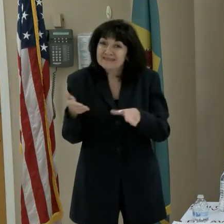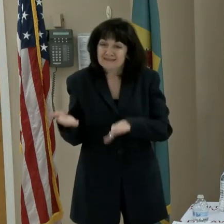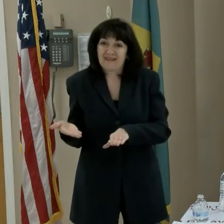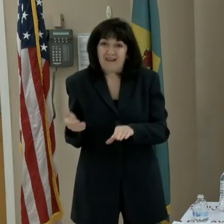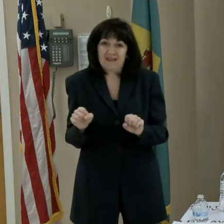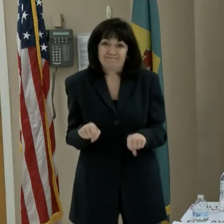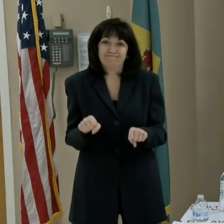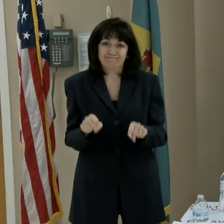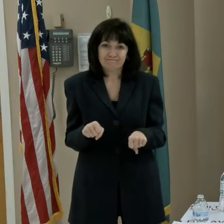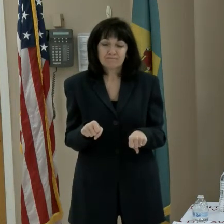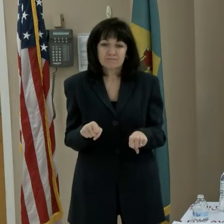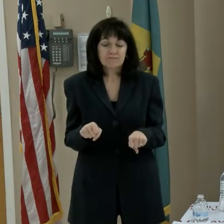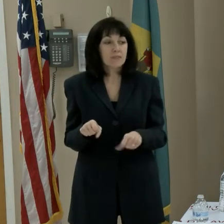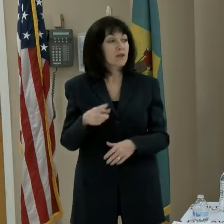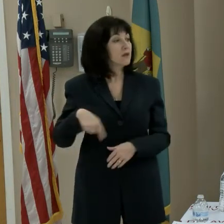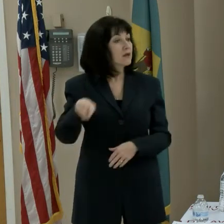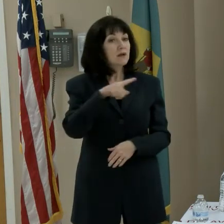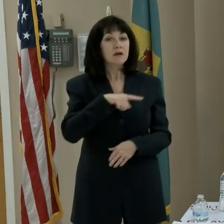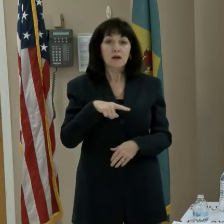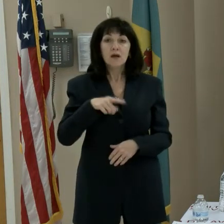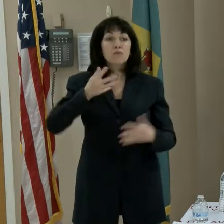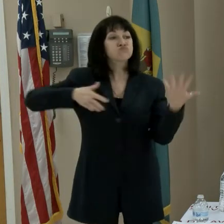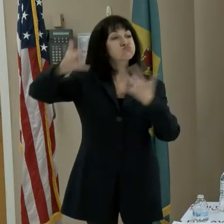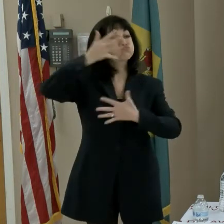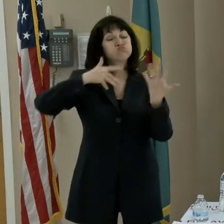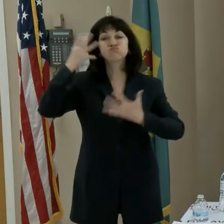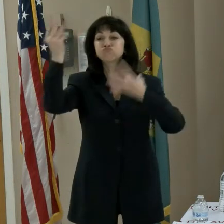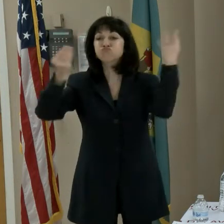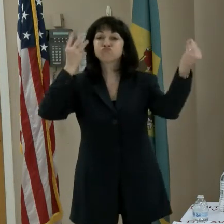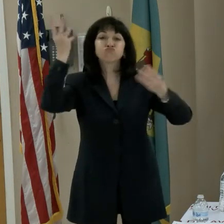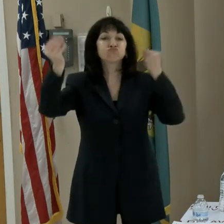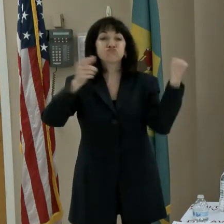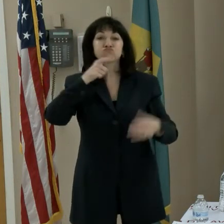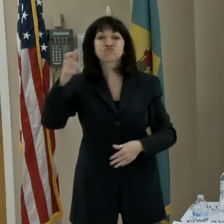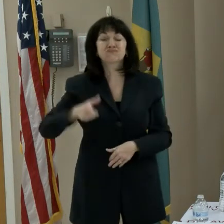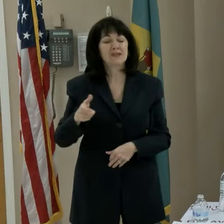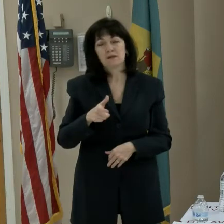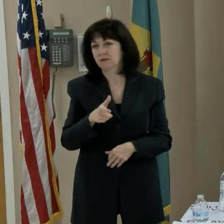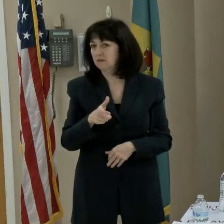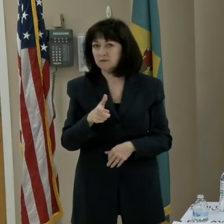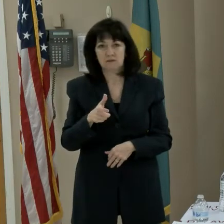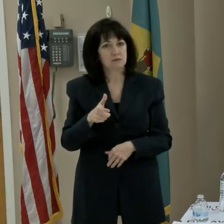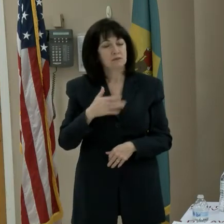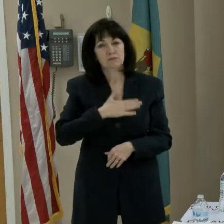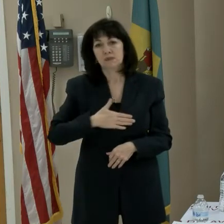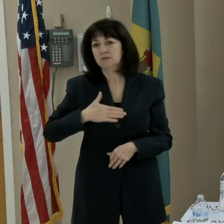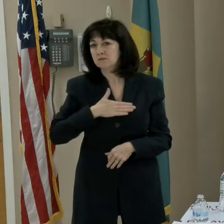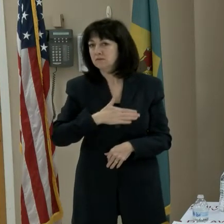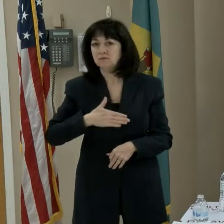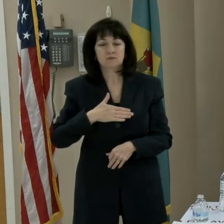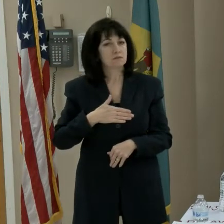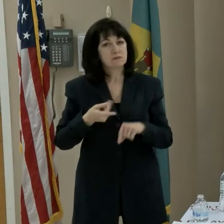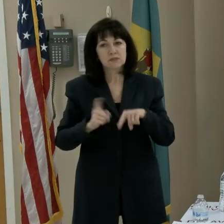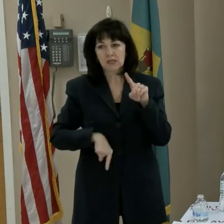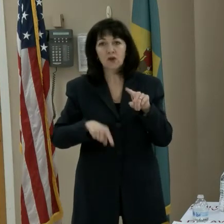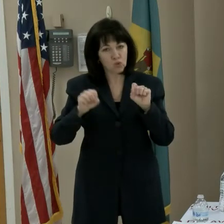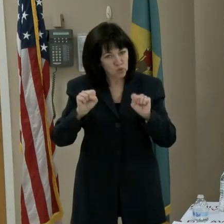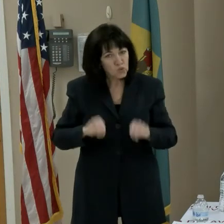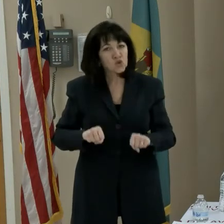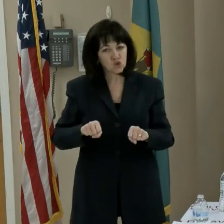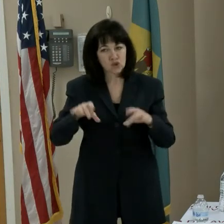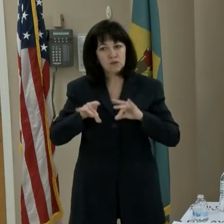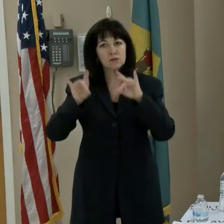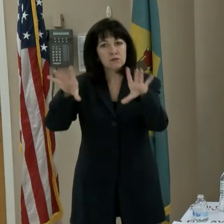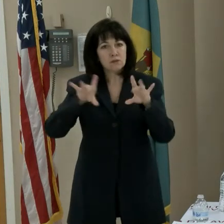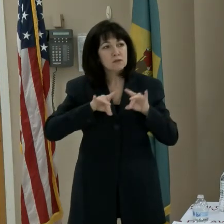None of us can afford to be out in the public unnecessarily because we might transmit the virus to those vulnerable people. And that's